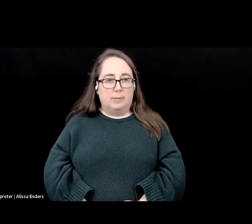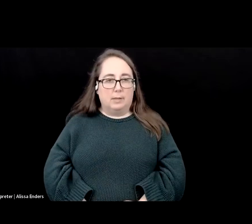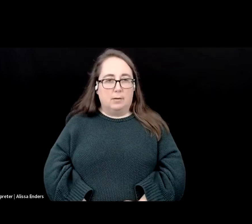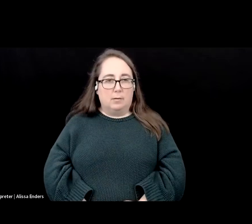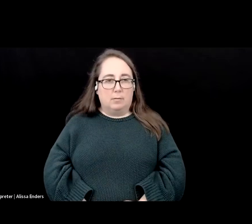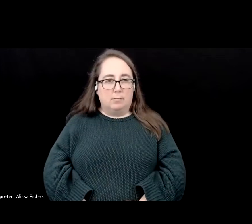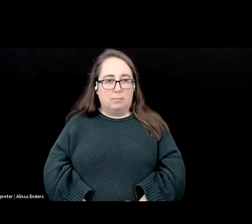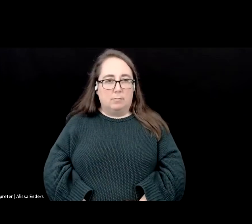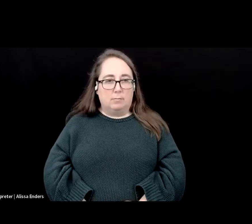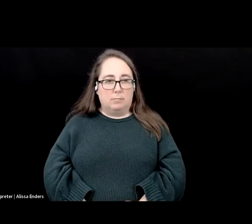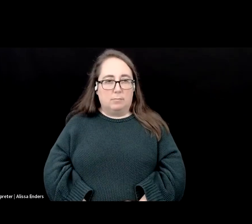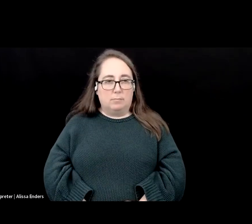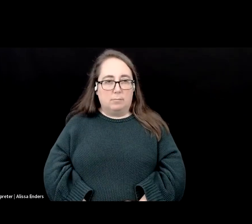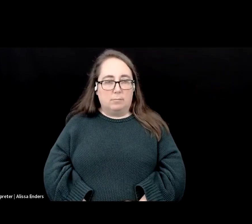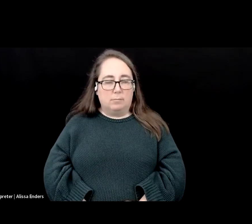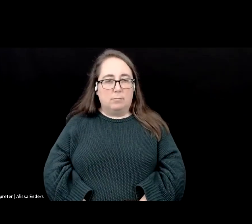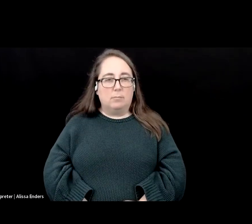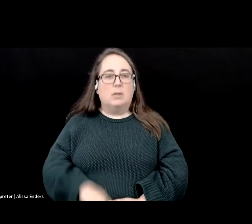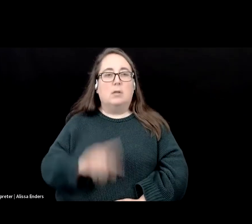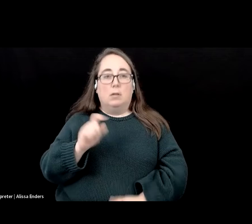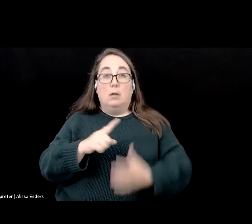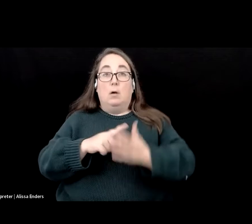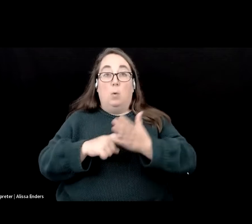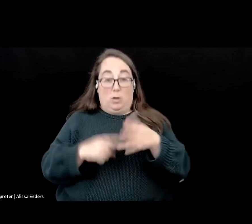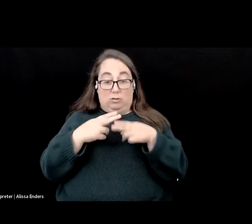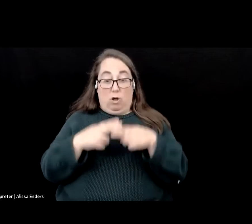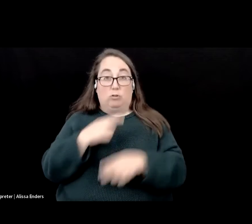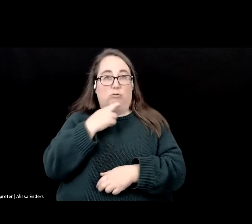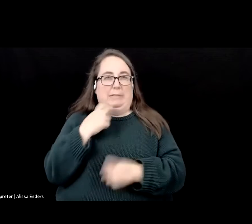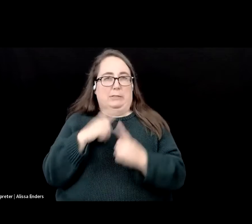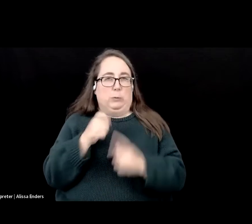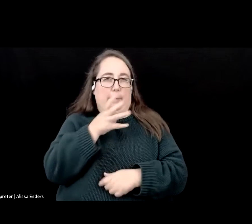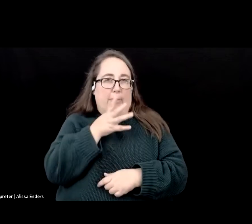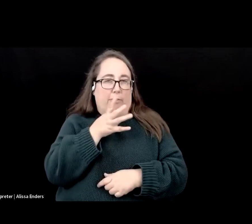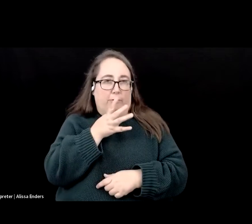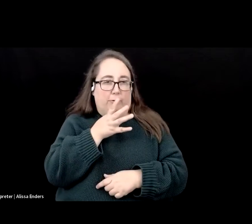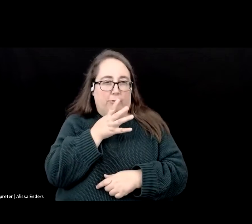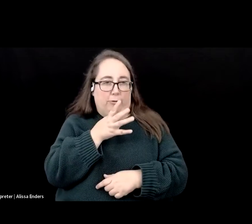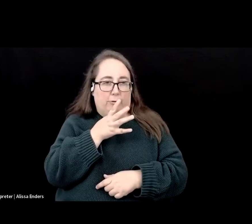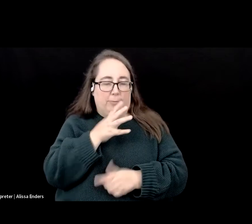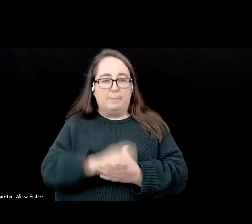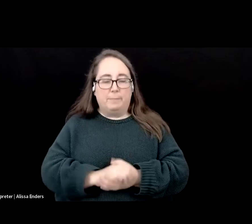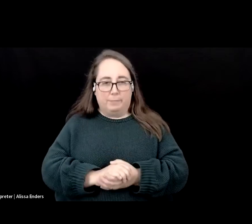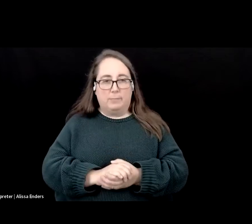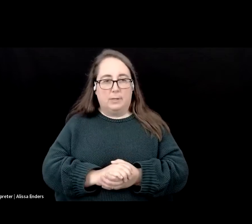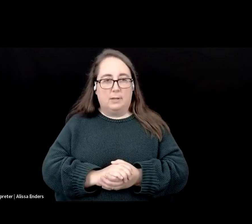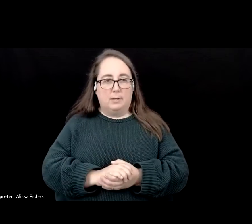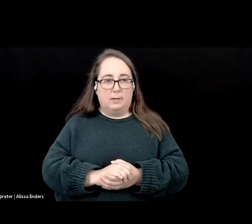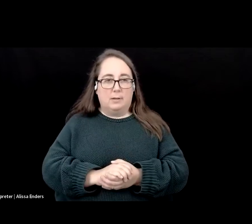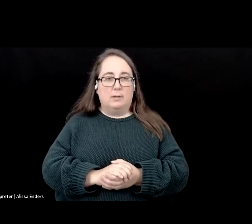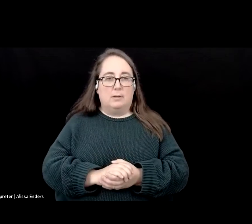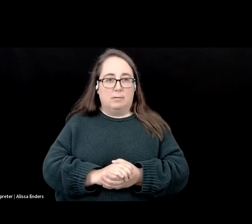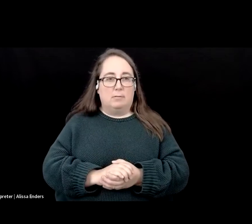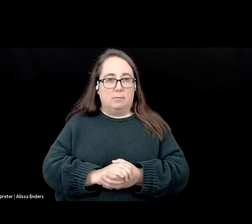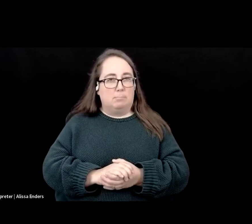then Jewish legal thinkers have had to work through is what constitutes a risk to the mother. These are going to sound similar to questions that secular legal thinkers are